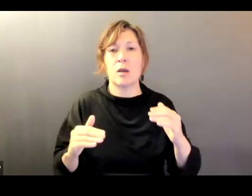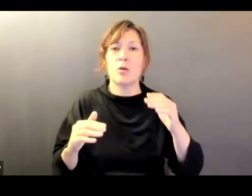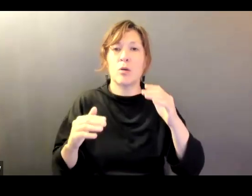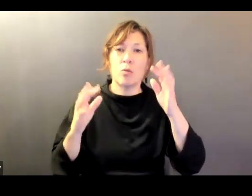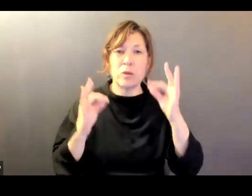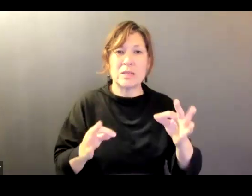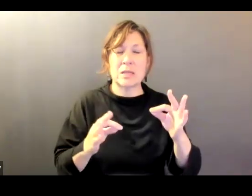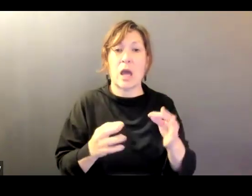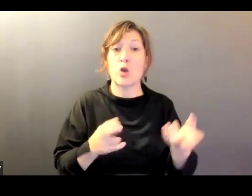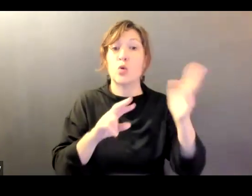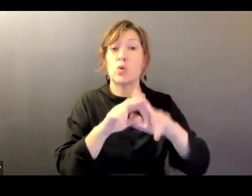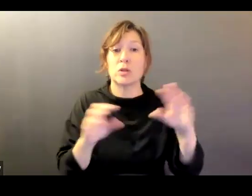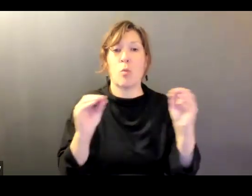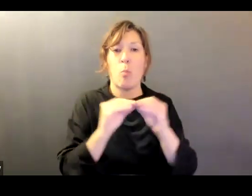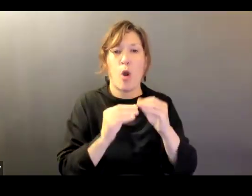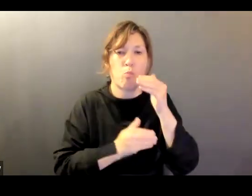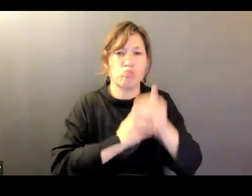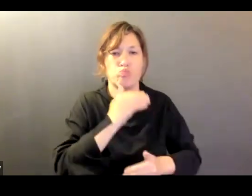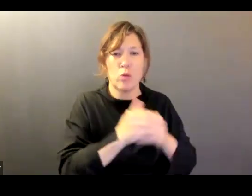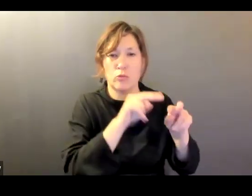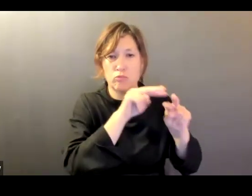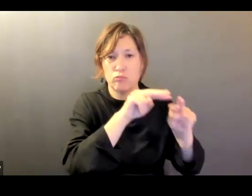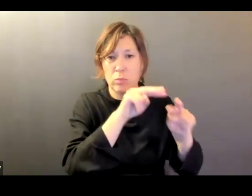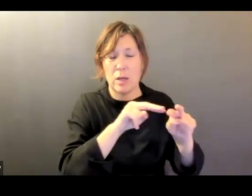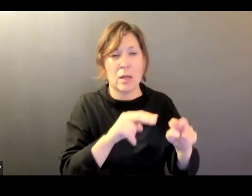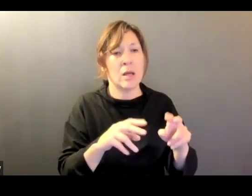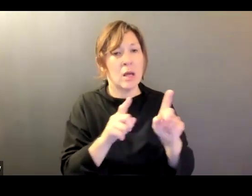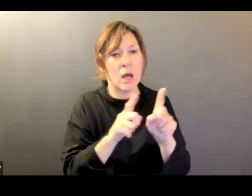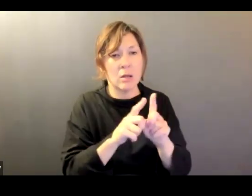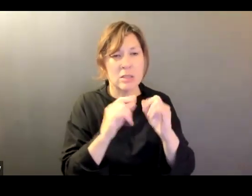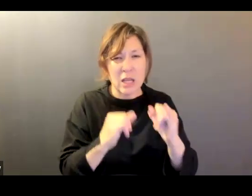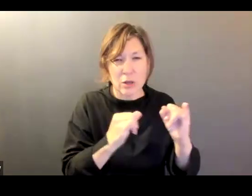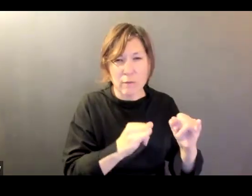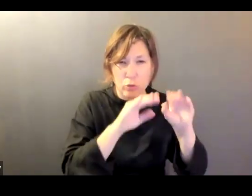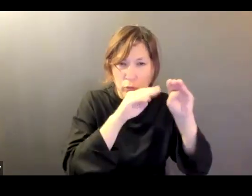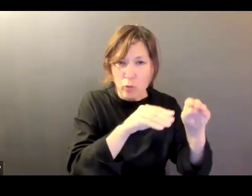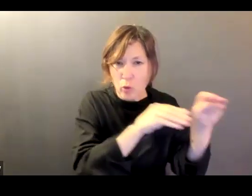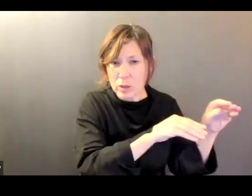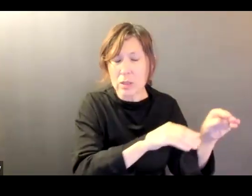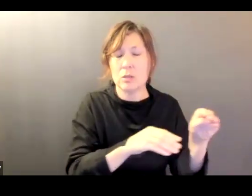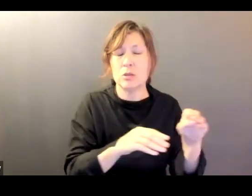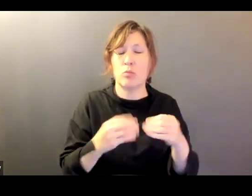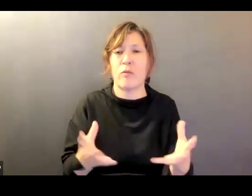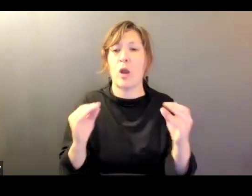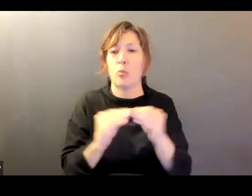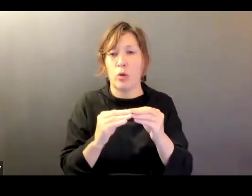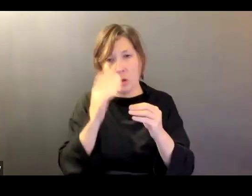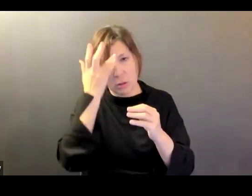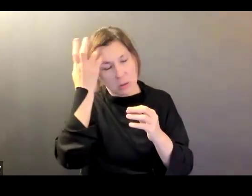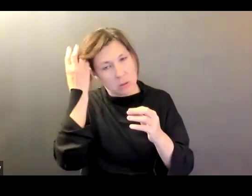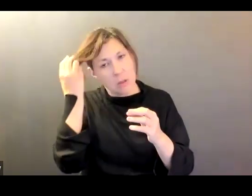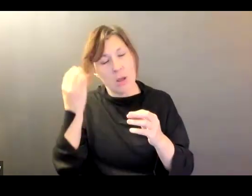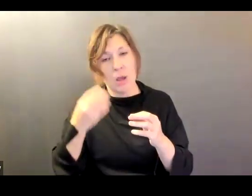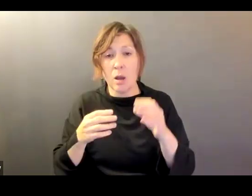monitoring and tightening our planning for individual focus students. Our guiding belief is really this simple. If we're